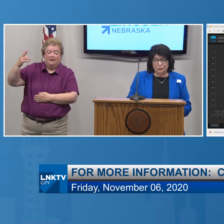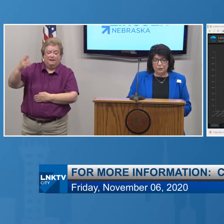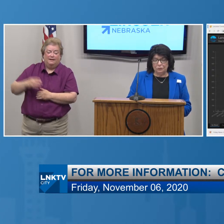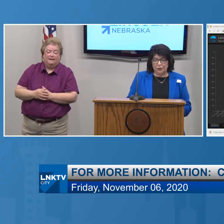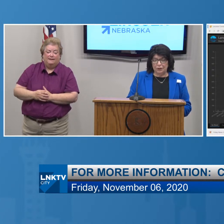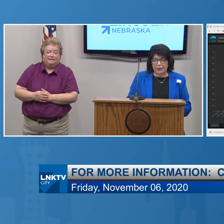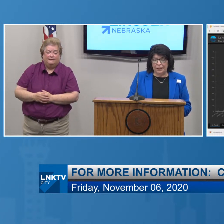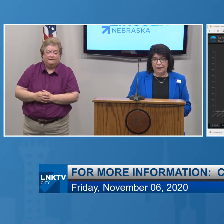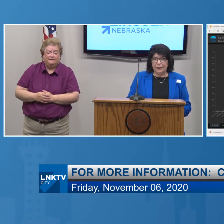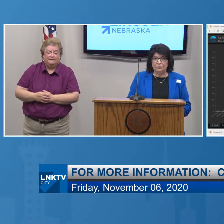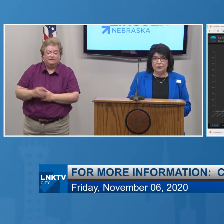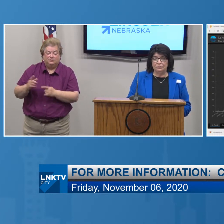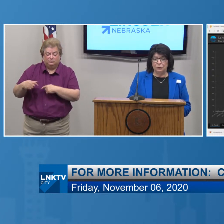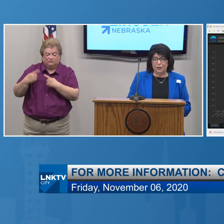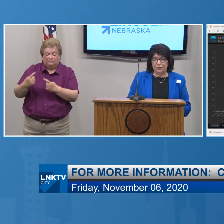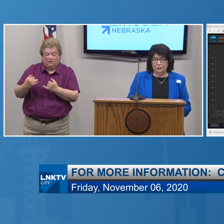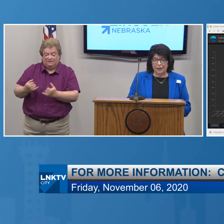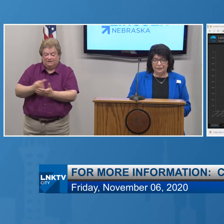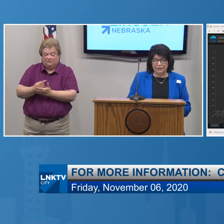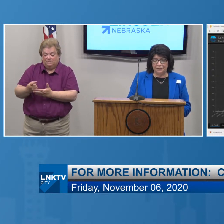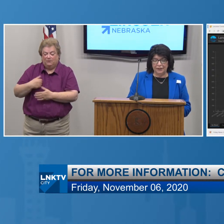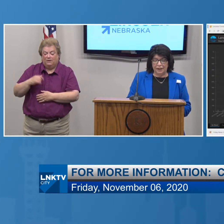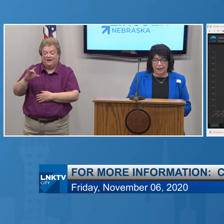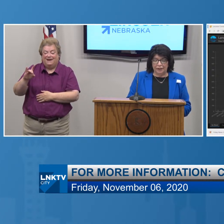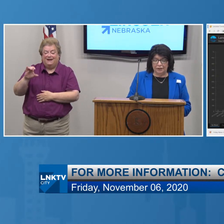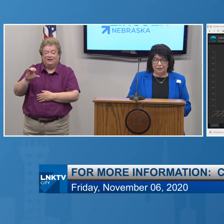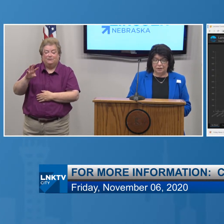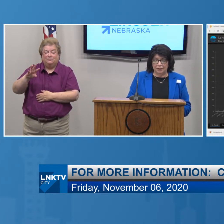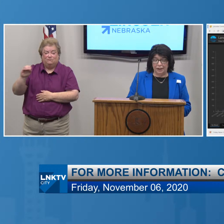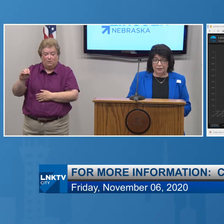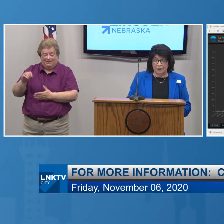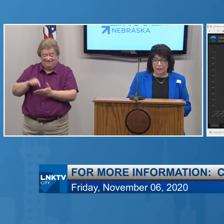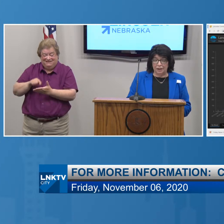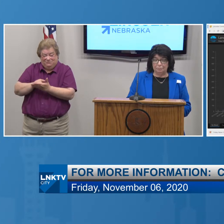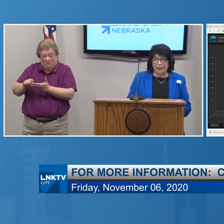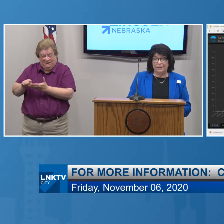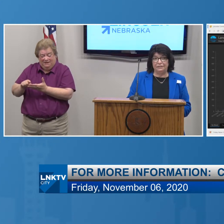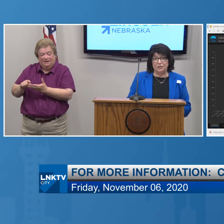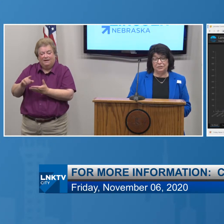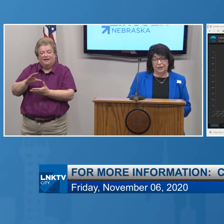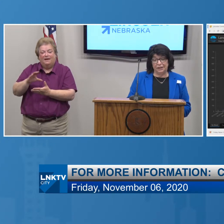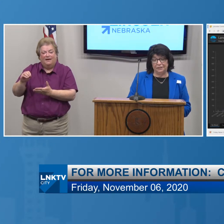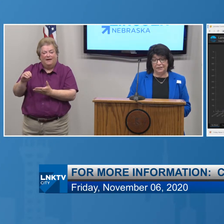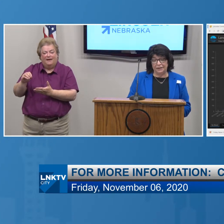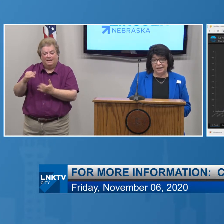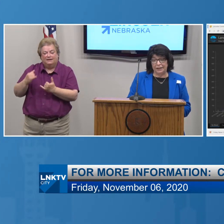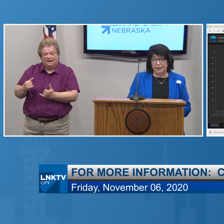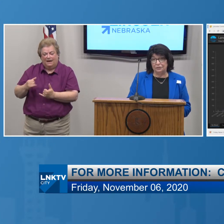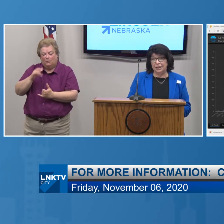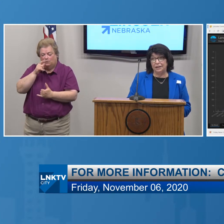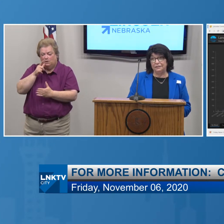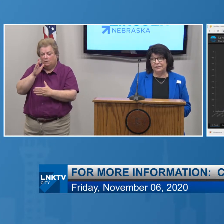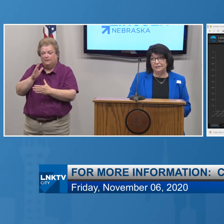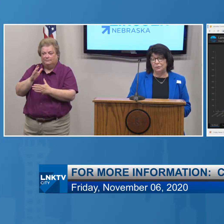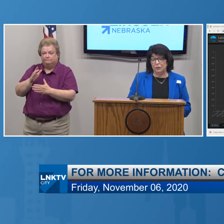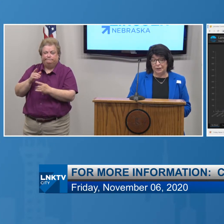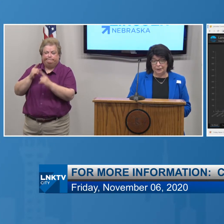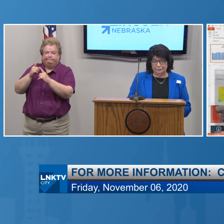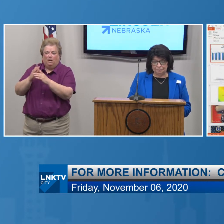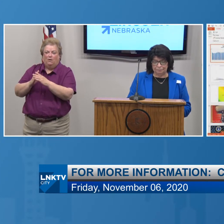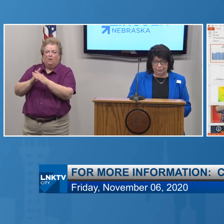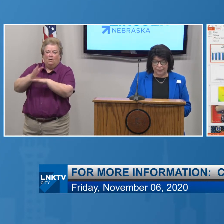far this week, we are at 840 new cases and are on pace to exceed 900 cases